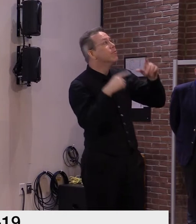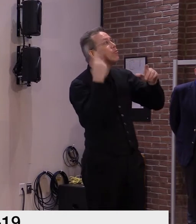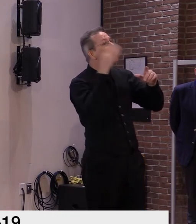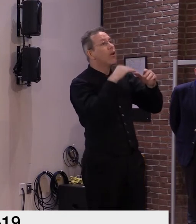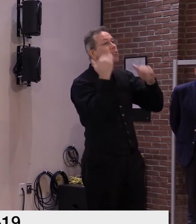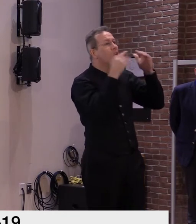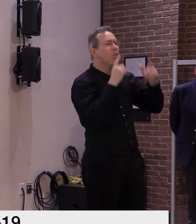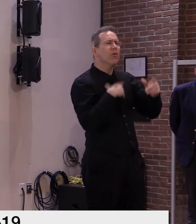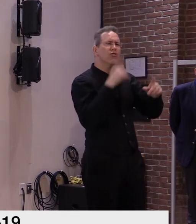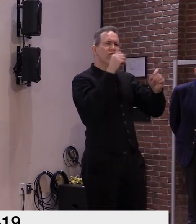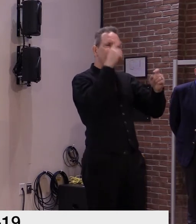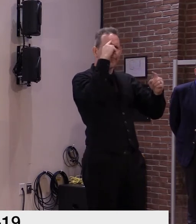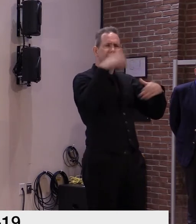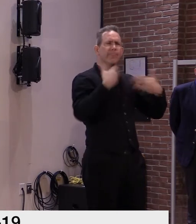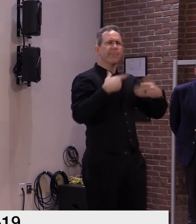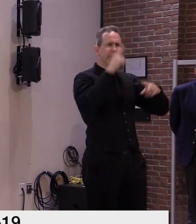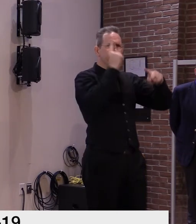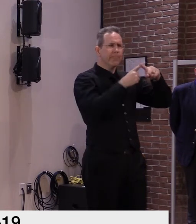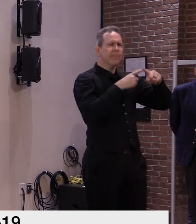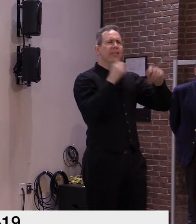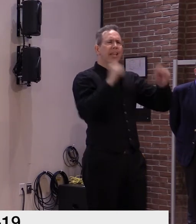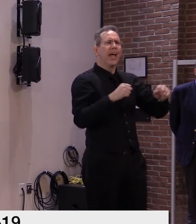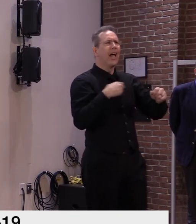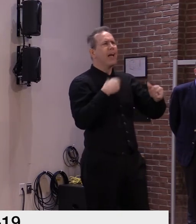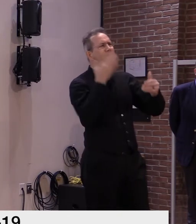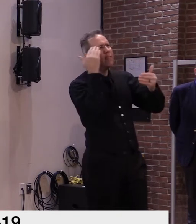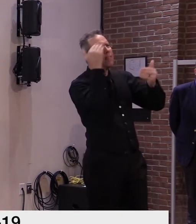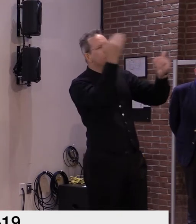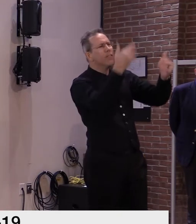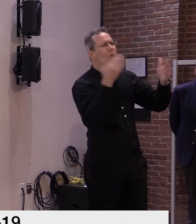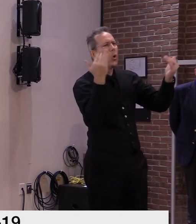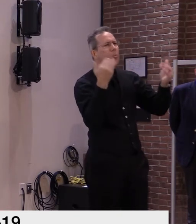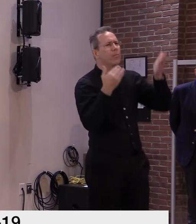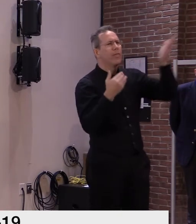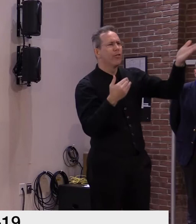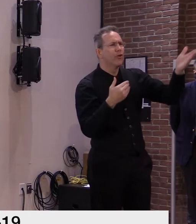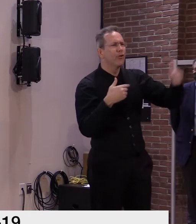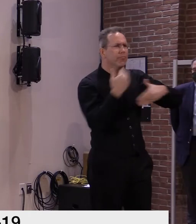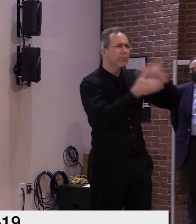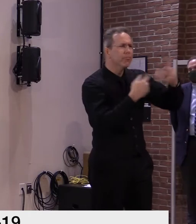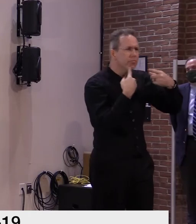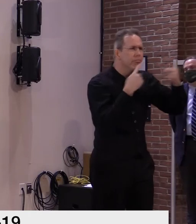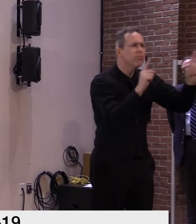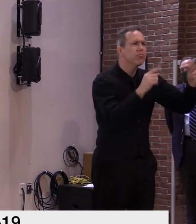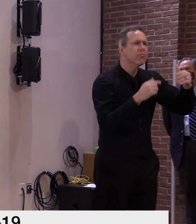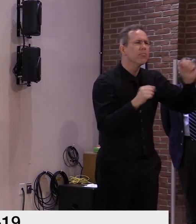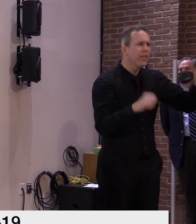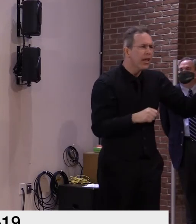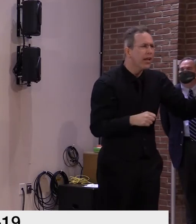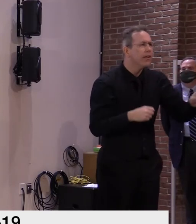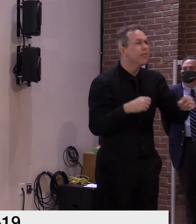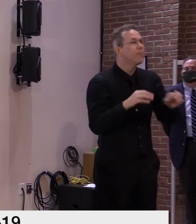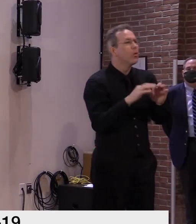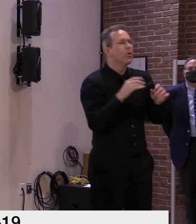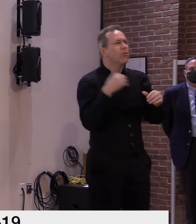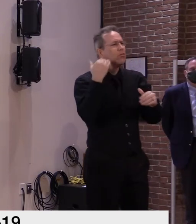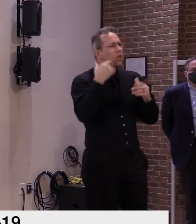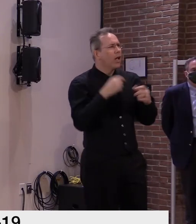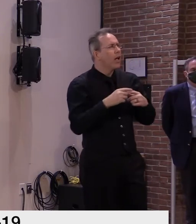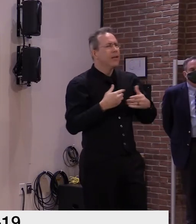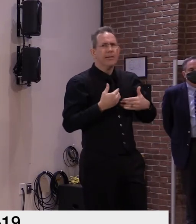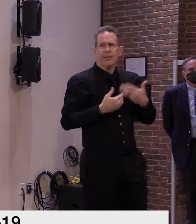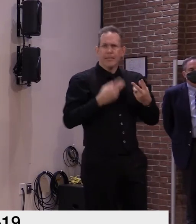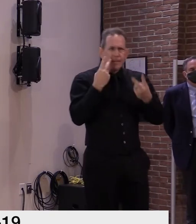We would also anticipate that as we move forward, adults will certainly start to feel some of the weight of the pandemic